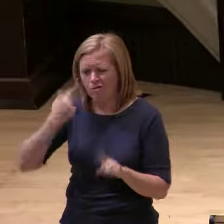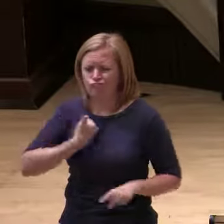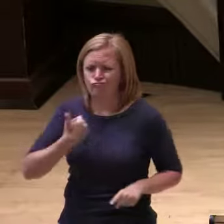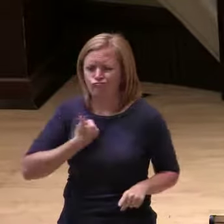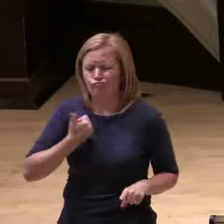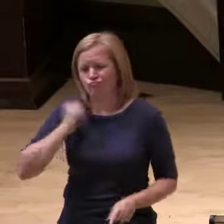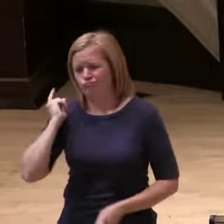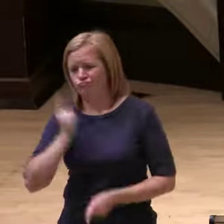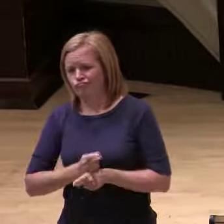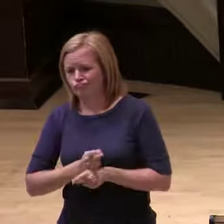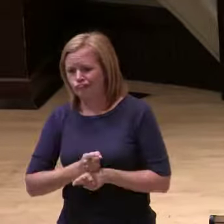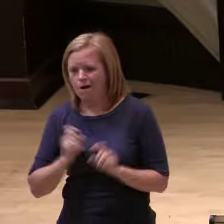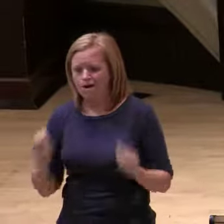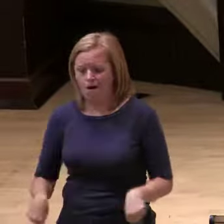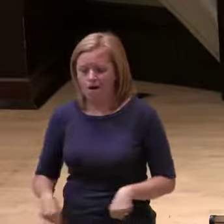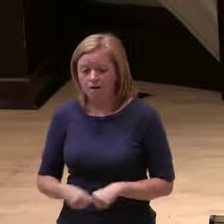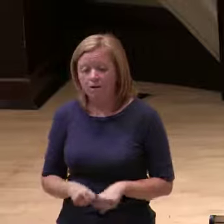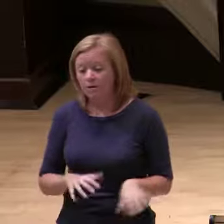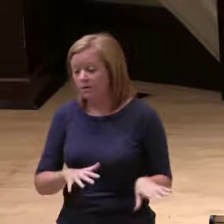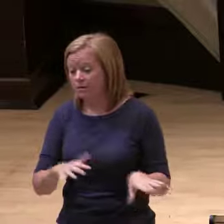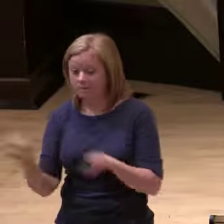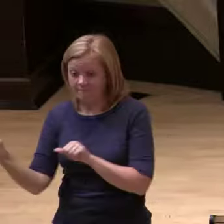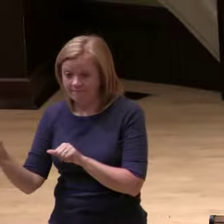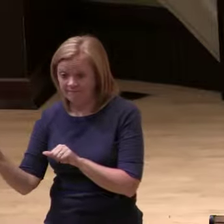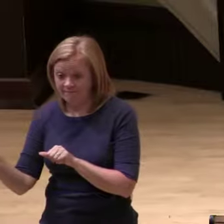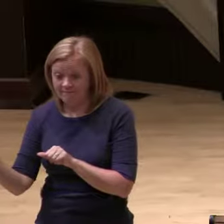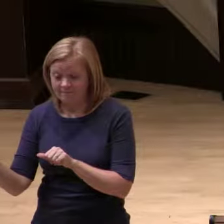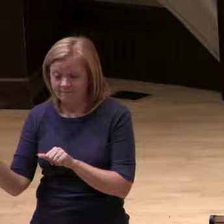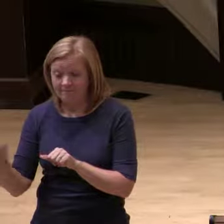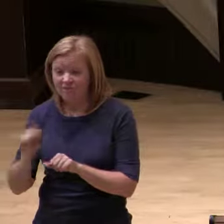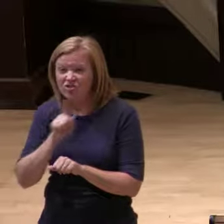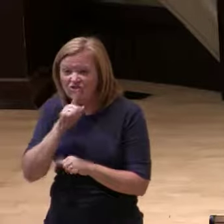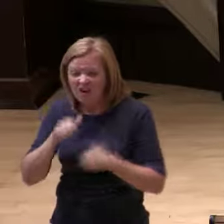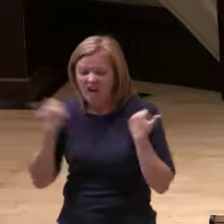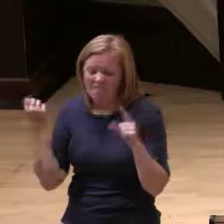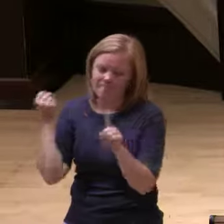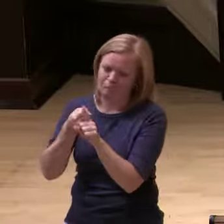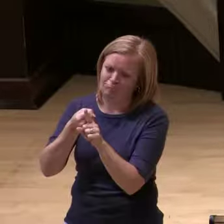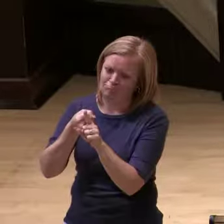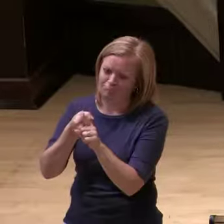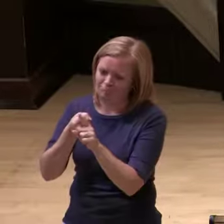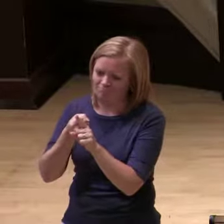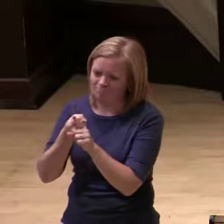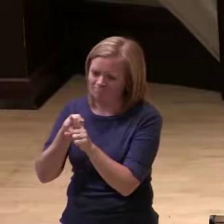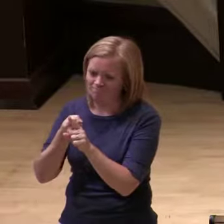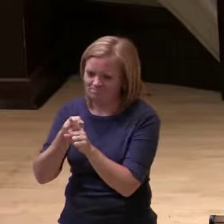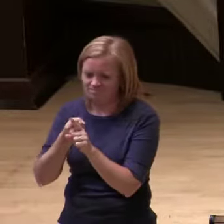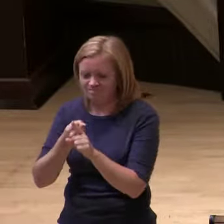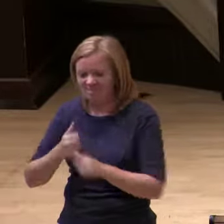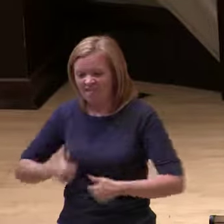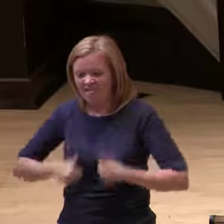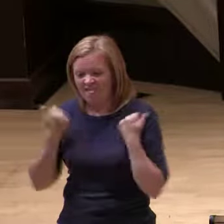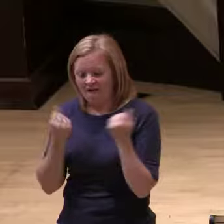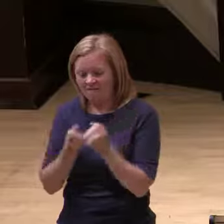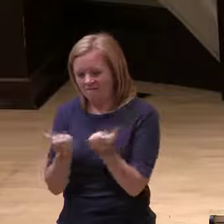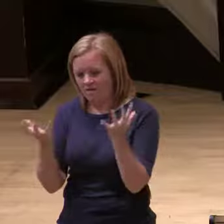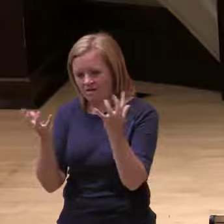way. After he left, reality hit. Things began to fall apart pretty